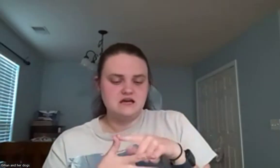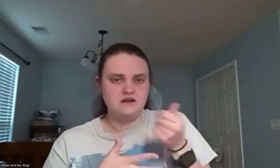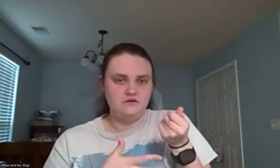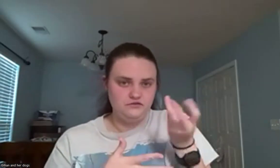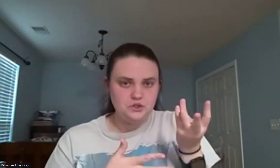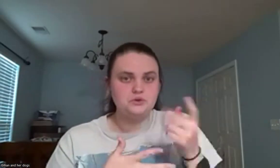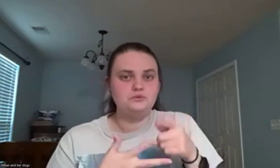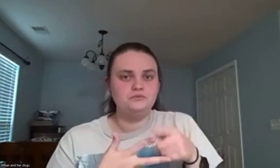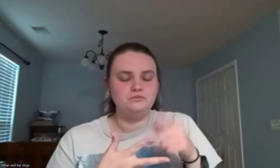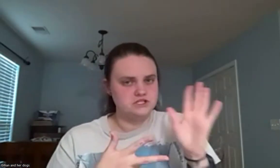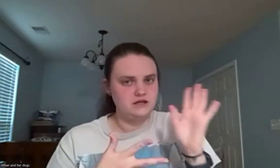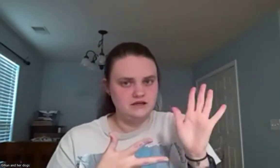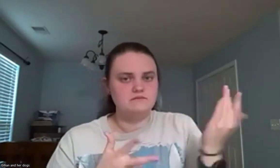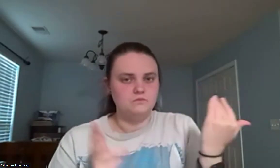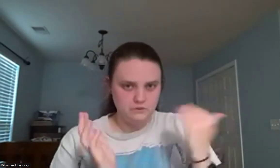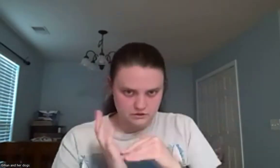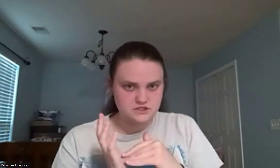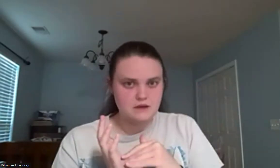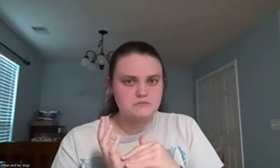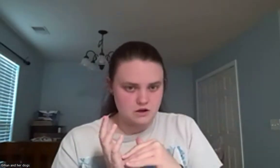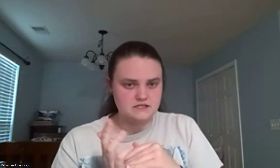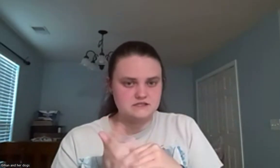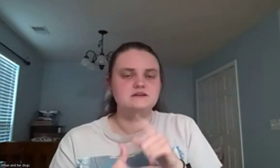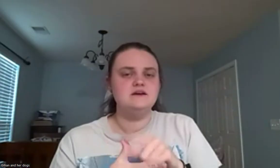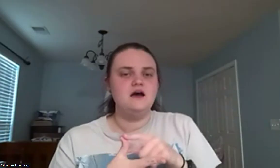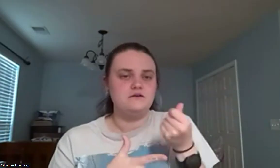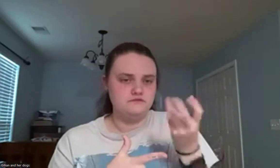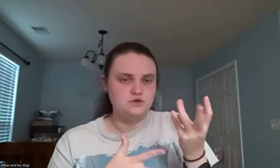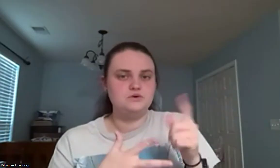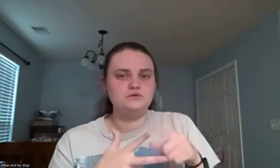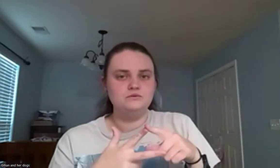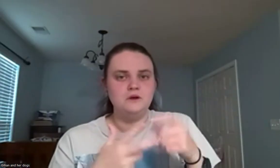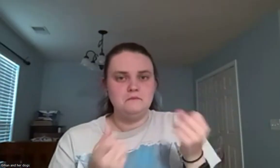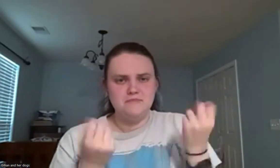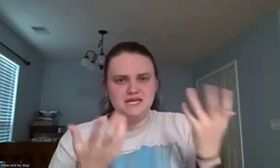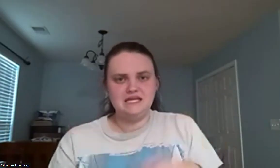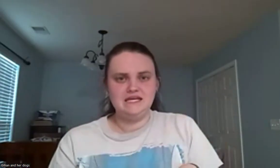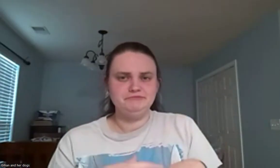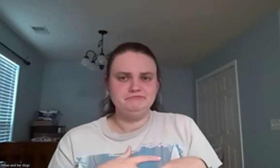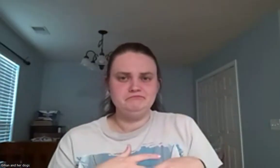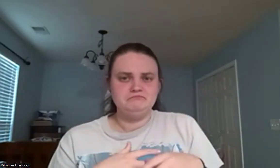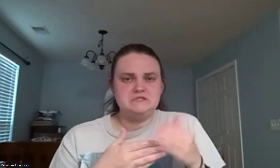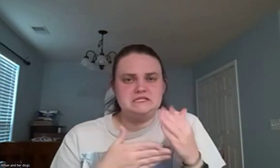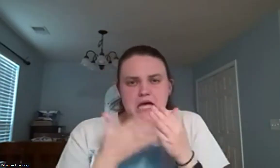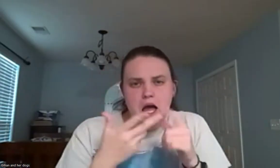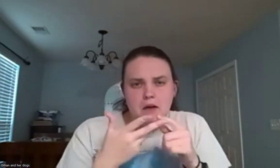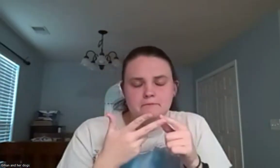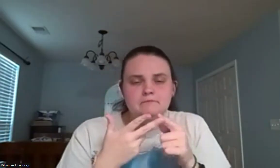a few, which again, we will do, I promise. Few, many, some,